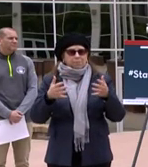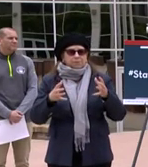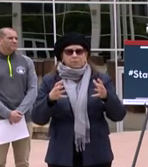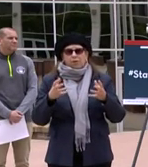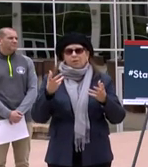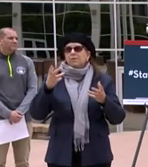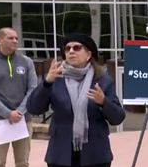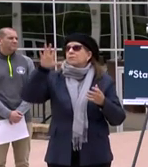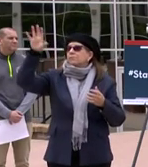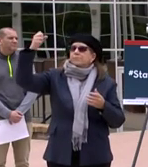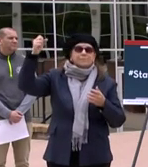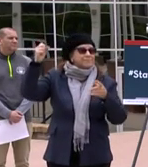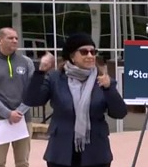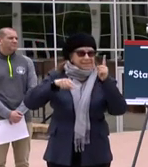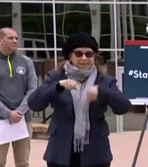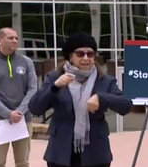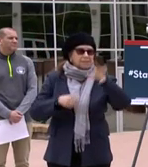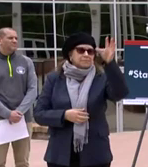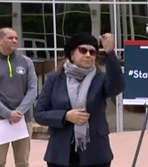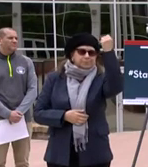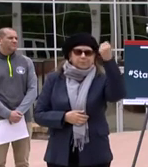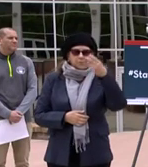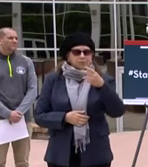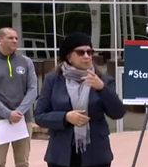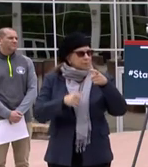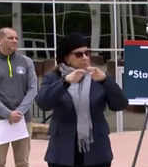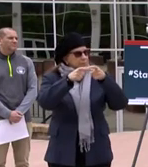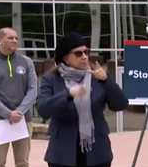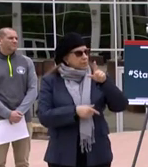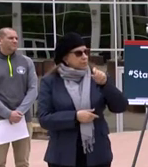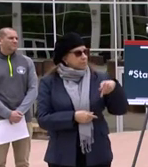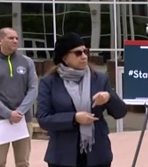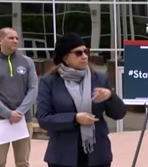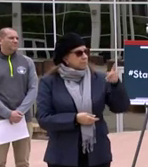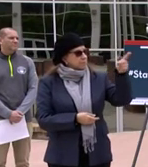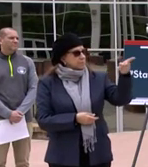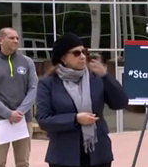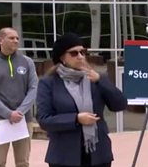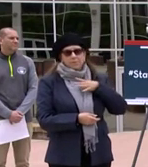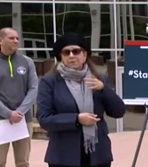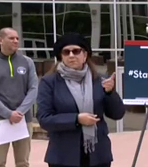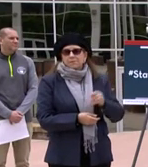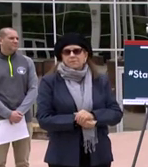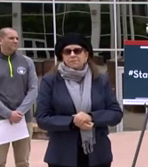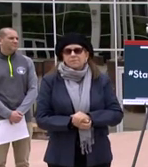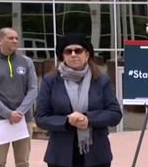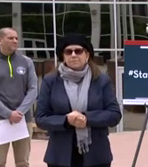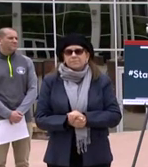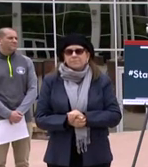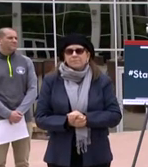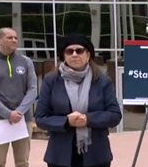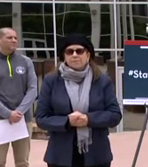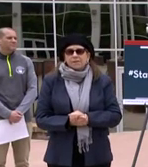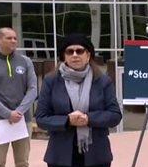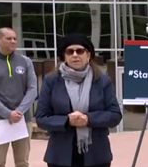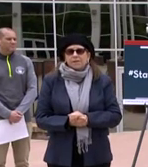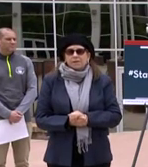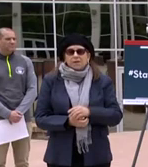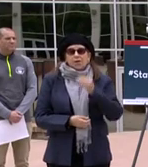If there have been any positive cases in homeless shelters, I'm seeing a report out of Harriet Tubman.